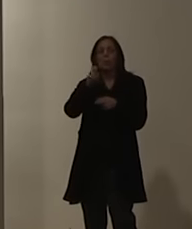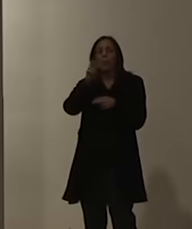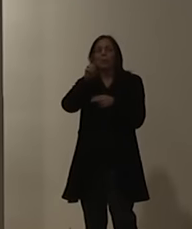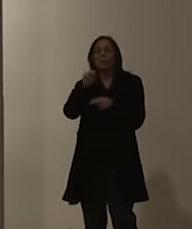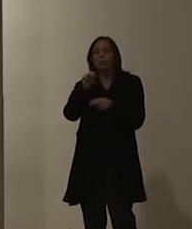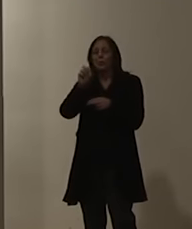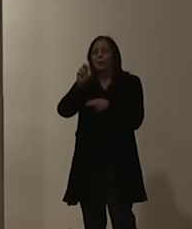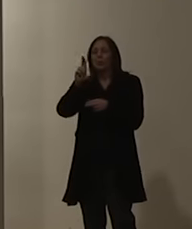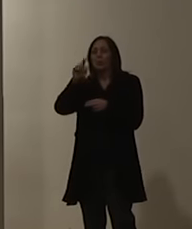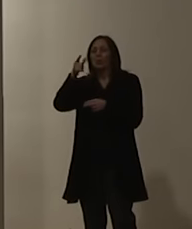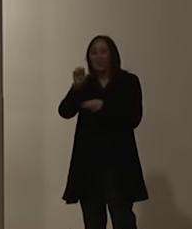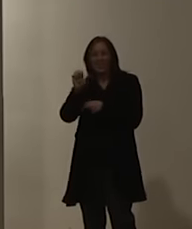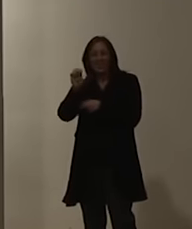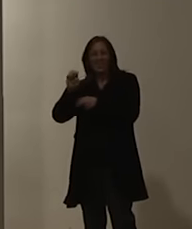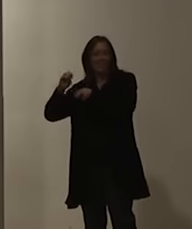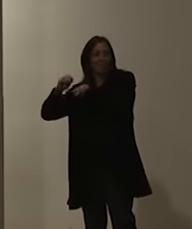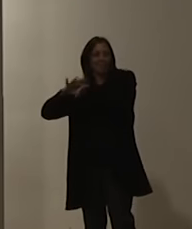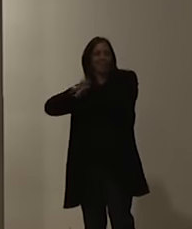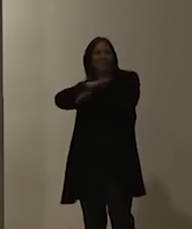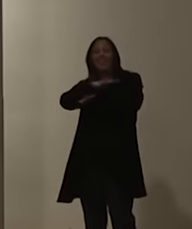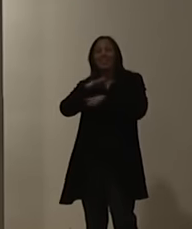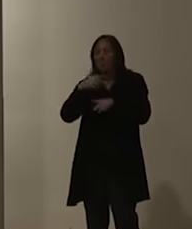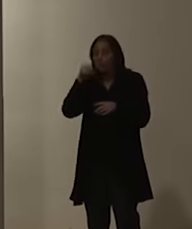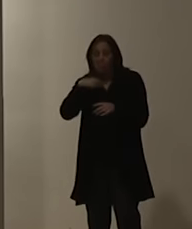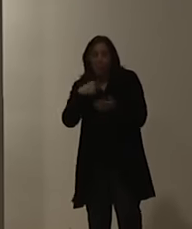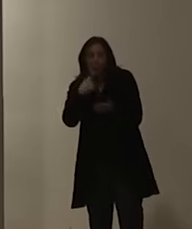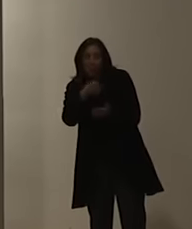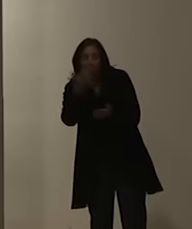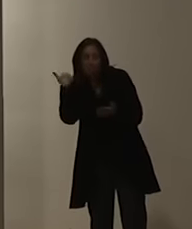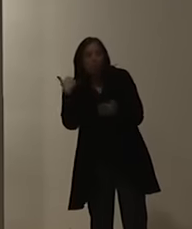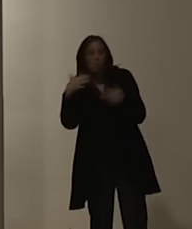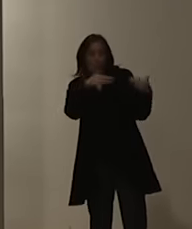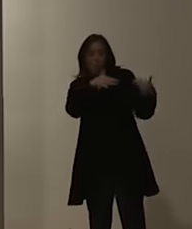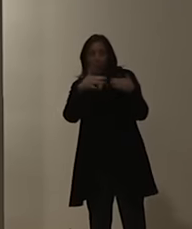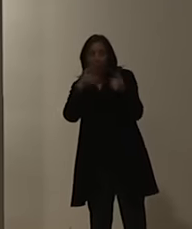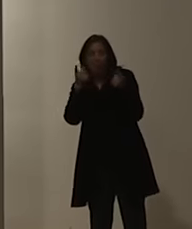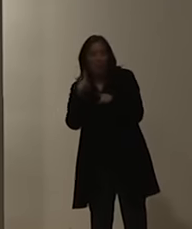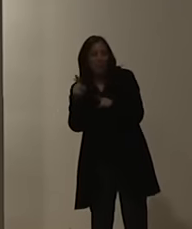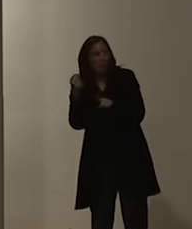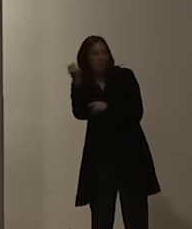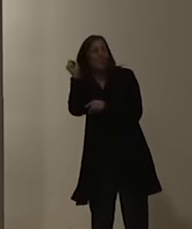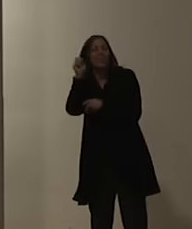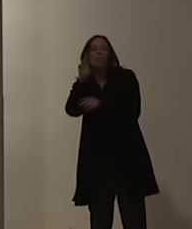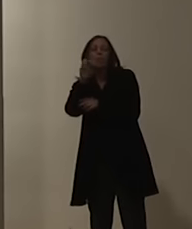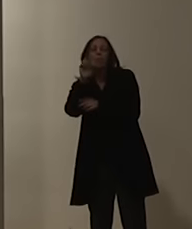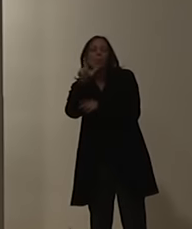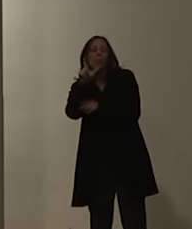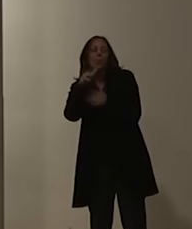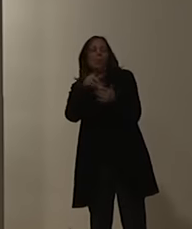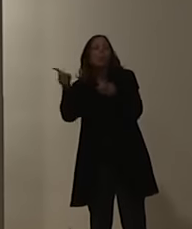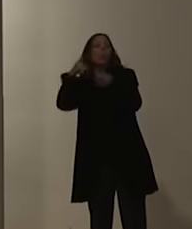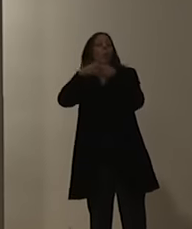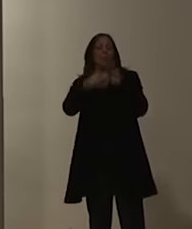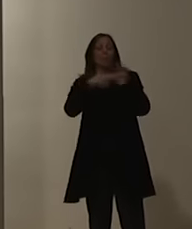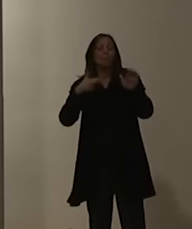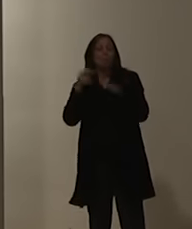so-called rebel war. I told you they weren't rebels, they were bandits, right? They were trying to control the diamond fields.